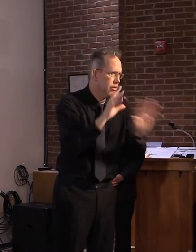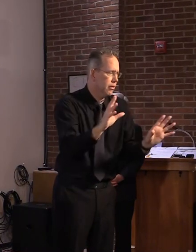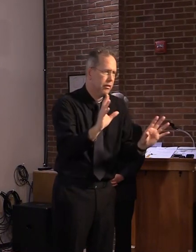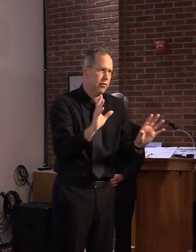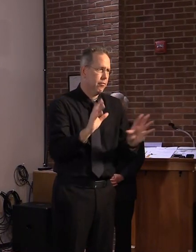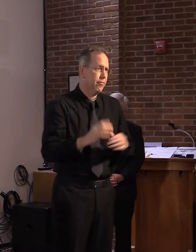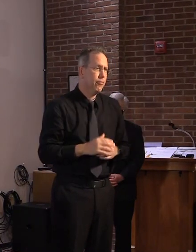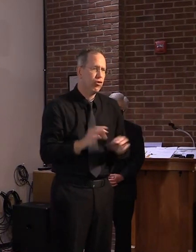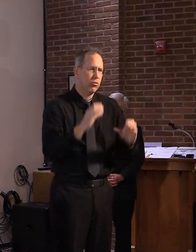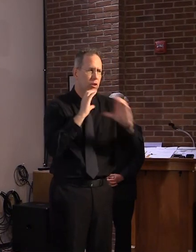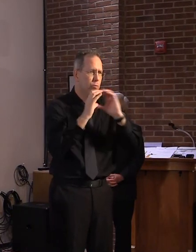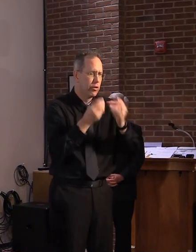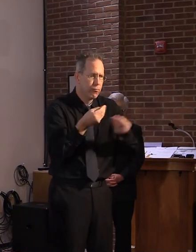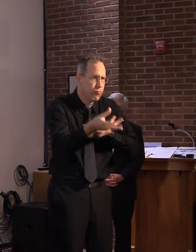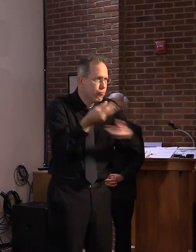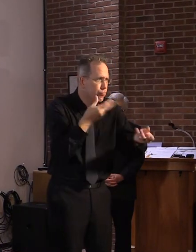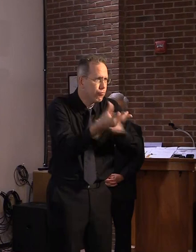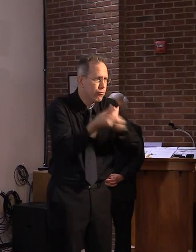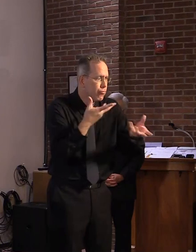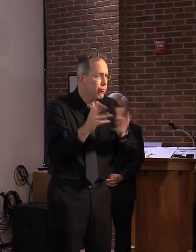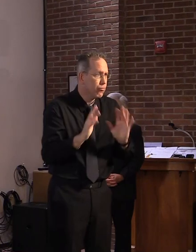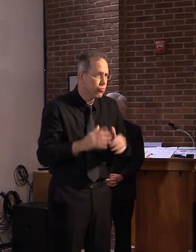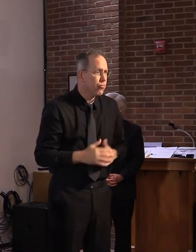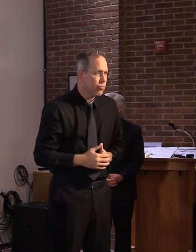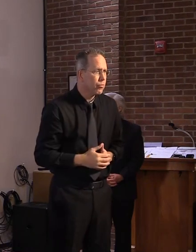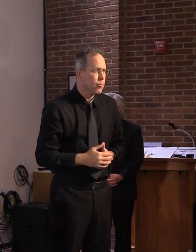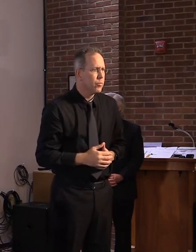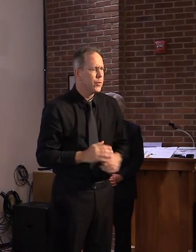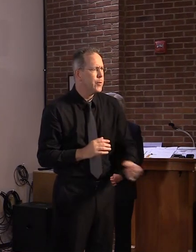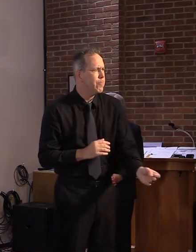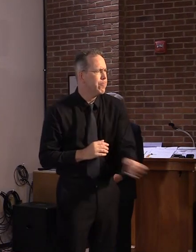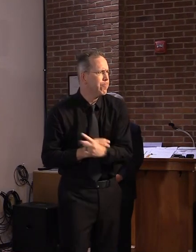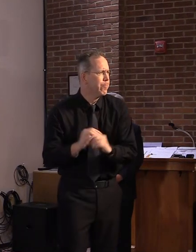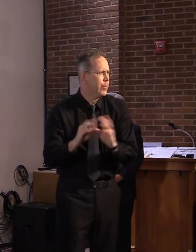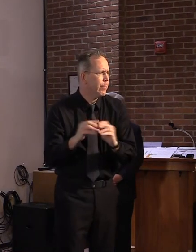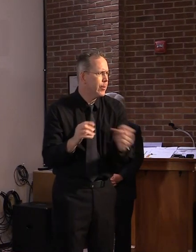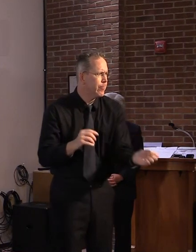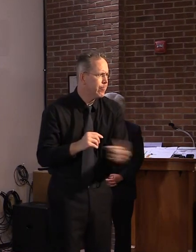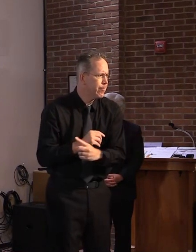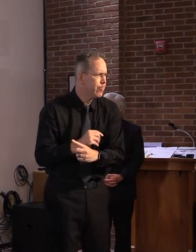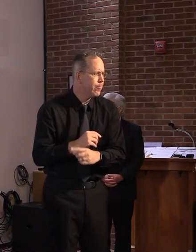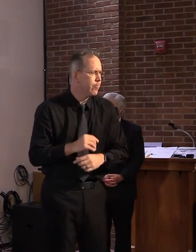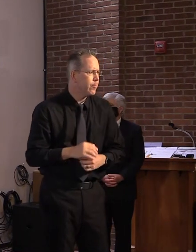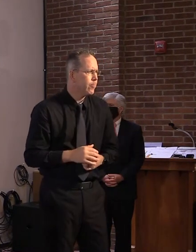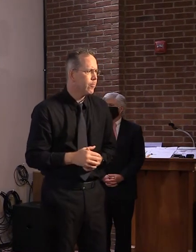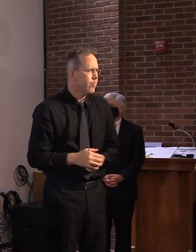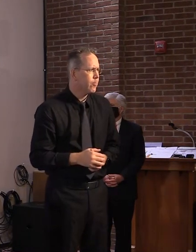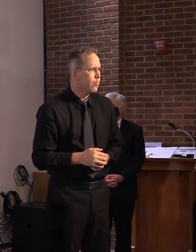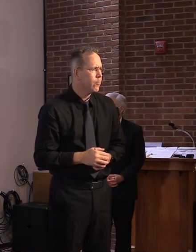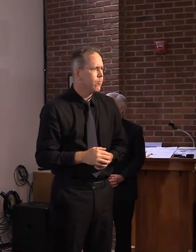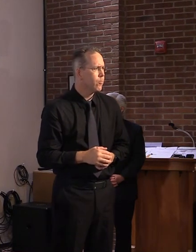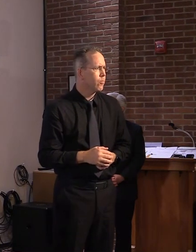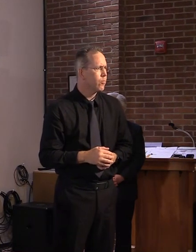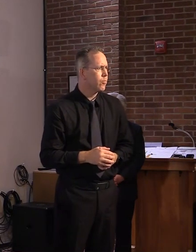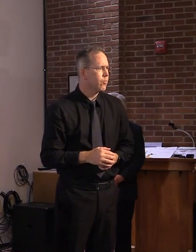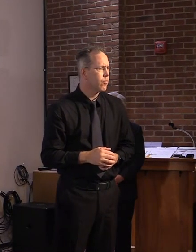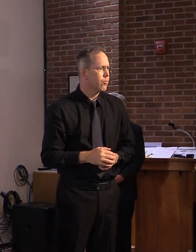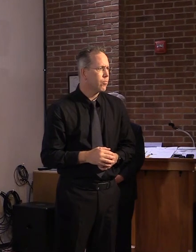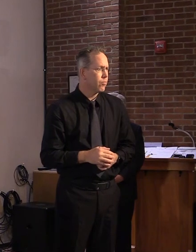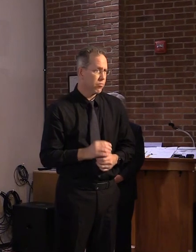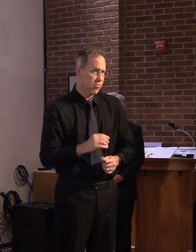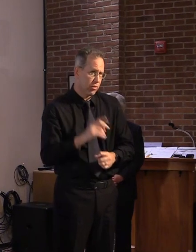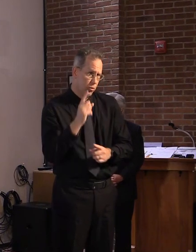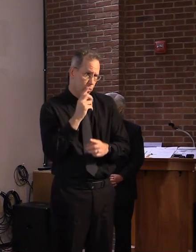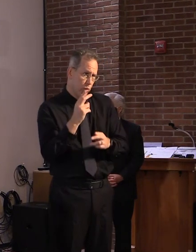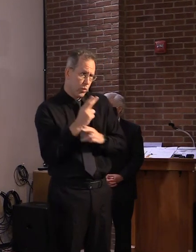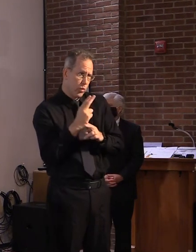So you said that you guys have considered the Apple applications, for example. What